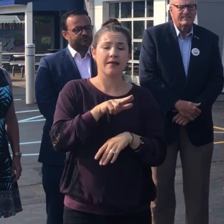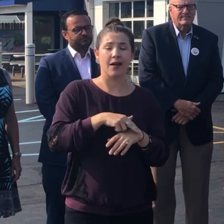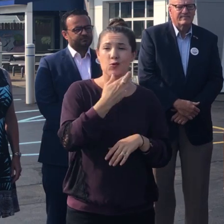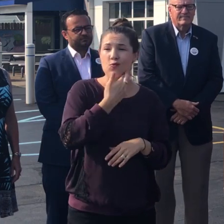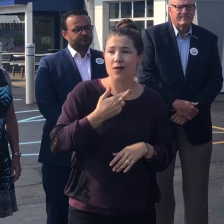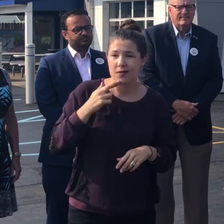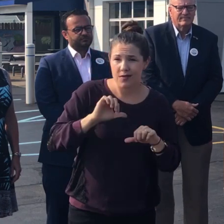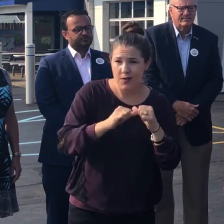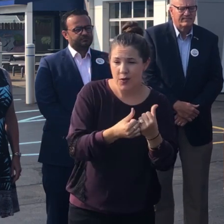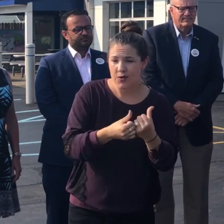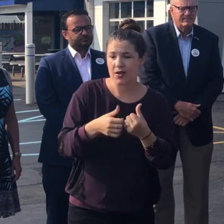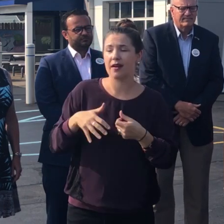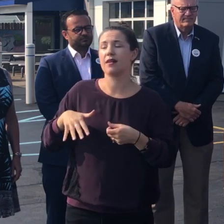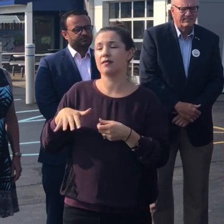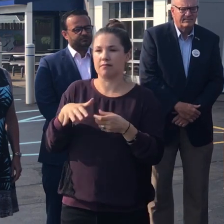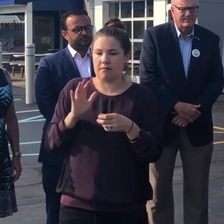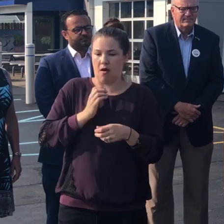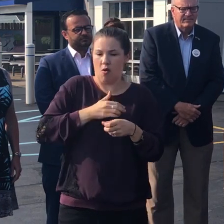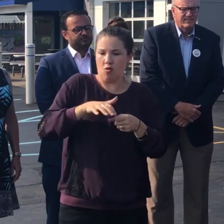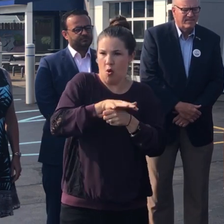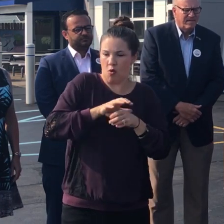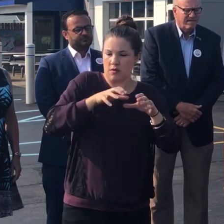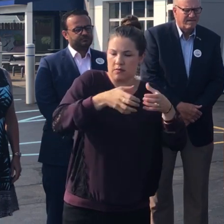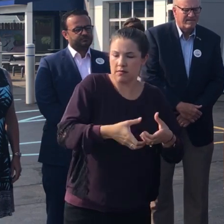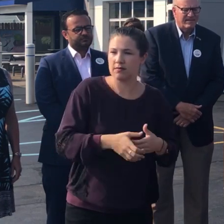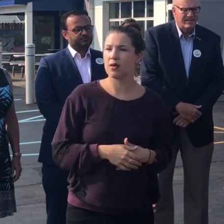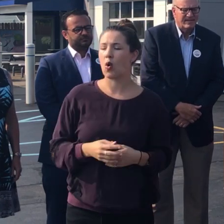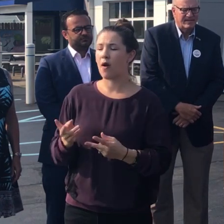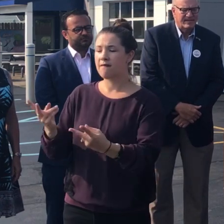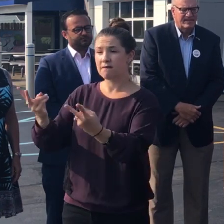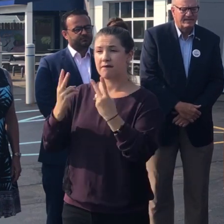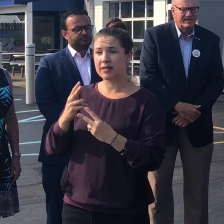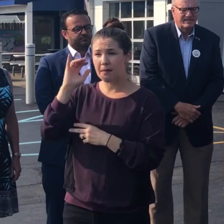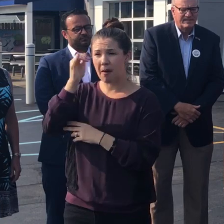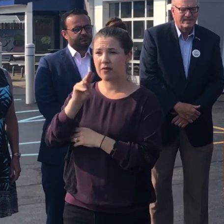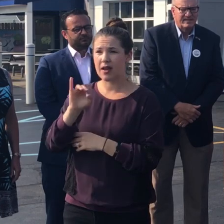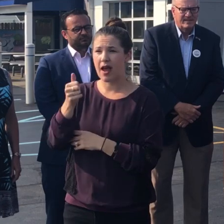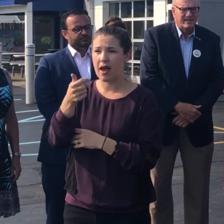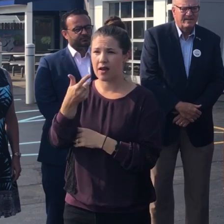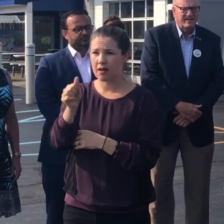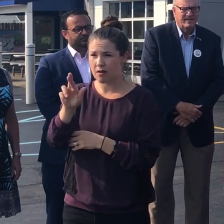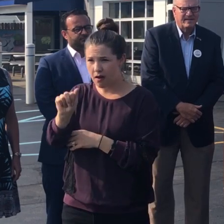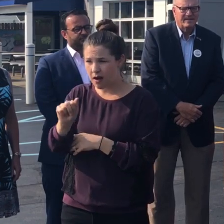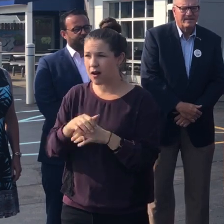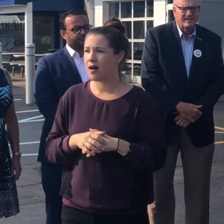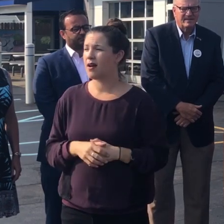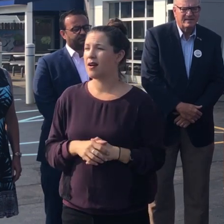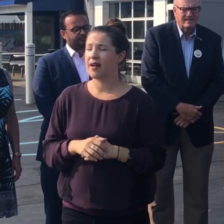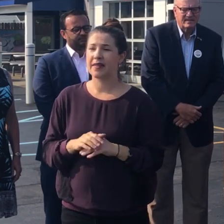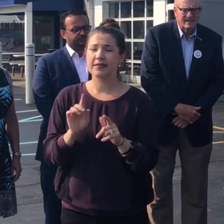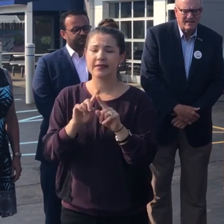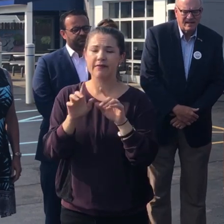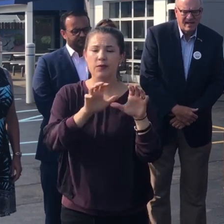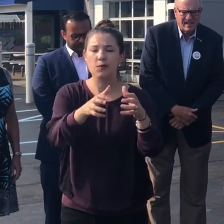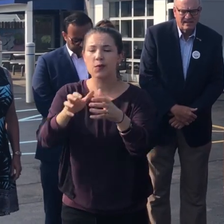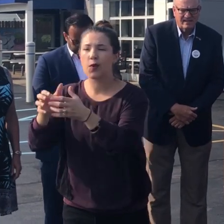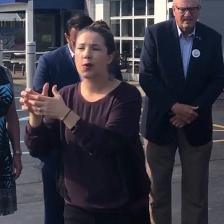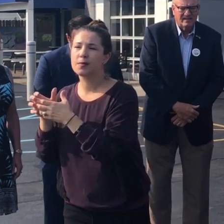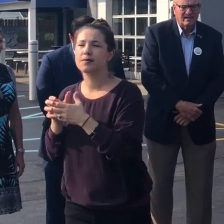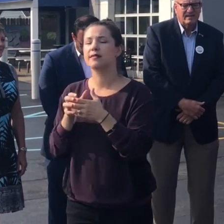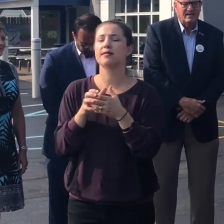Association, the local chapter, or the Visit Buffalo Niagara, they have inserted, in different groups, have inserted